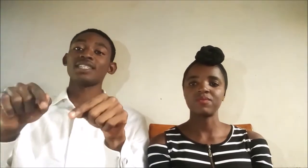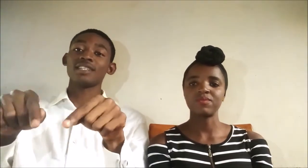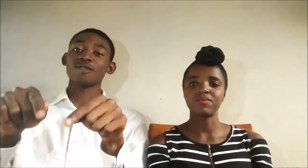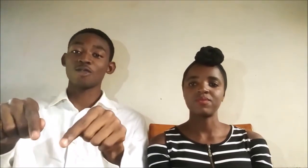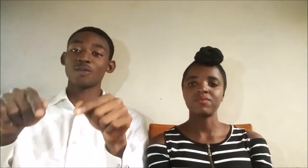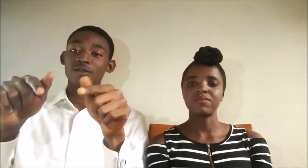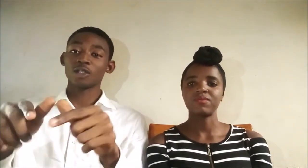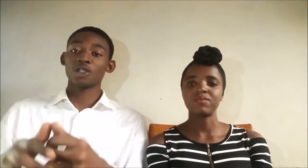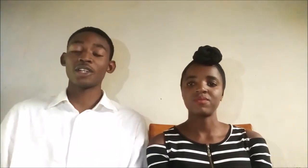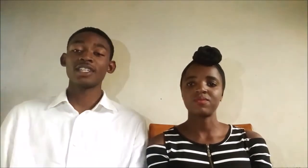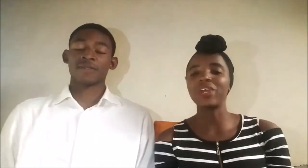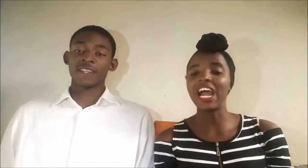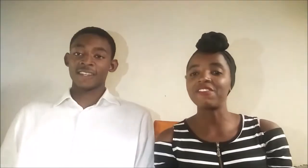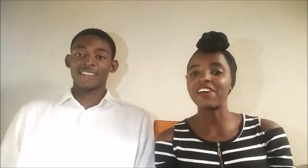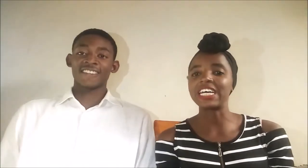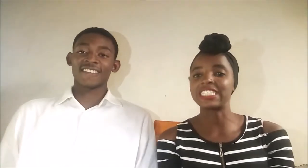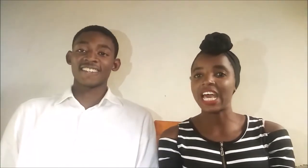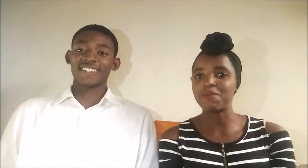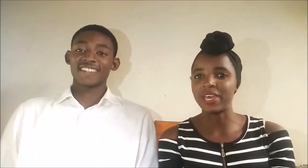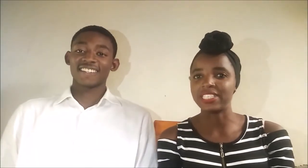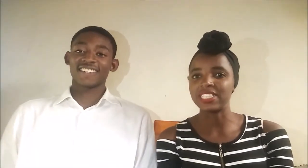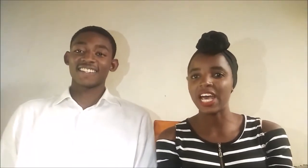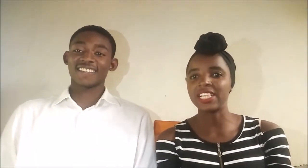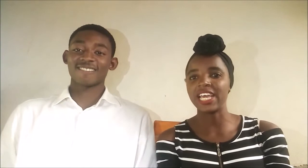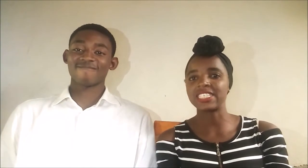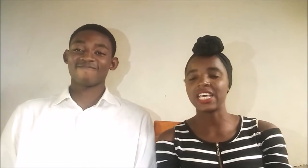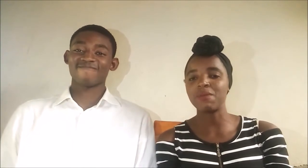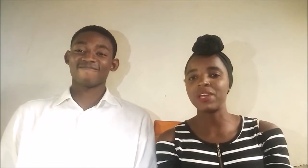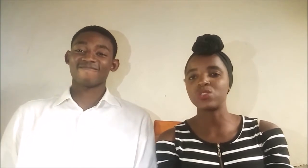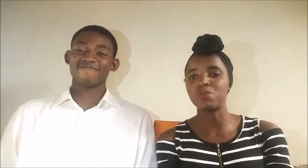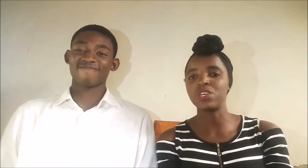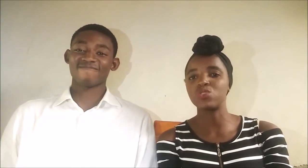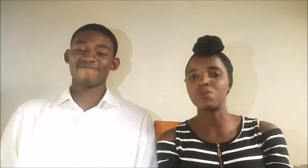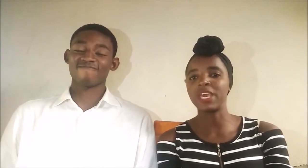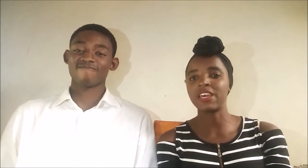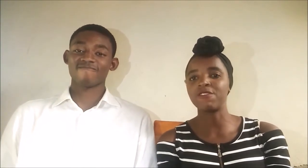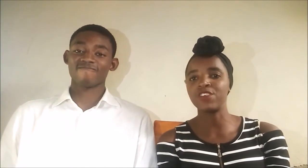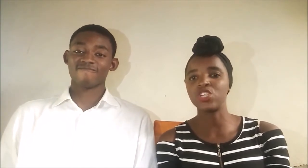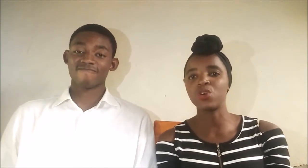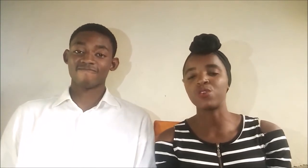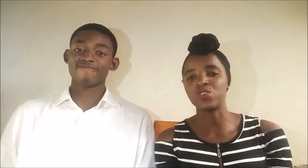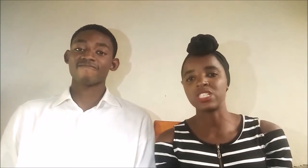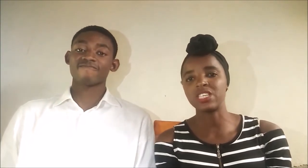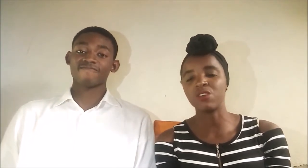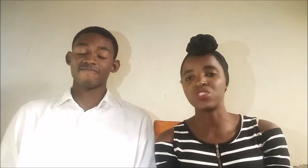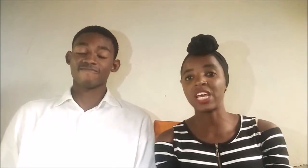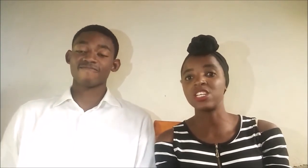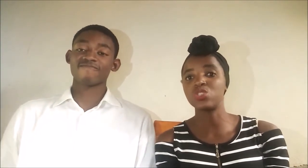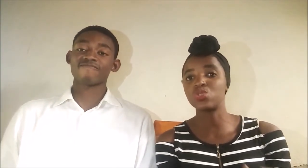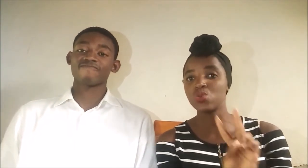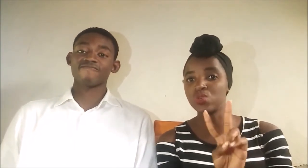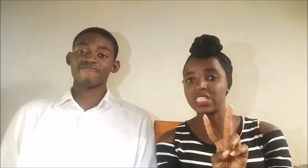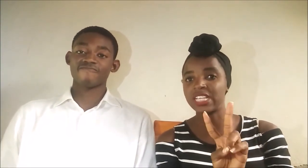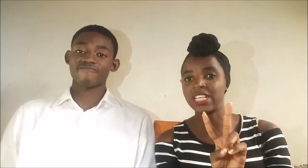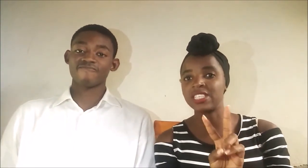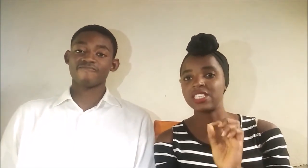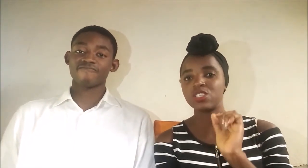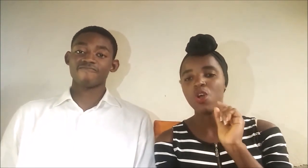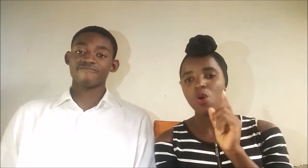in the group and for joining. We have assignment, and the assignment to be to make a video of yourself signing two sentences of